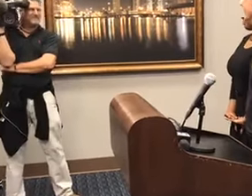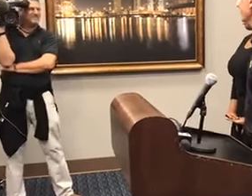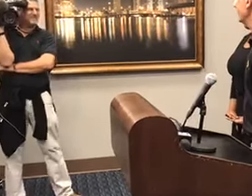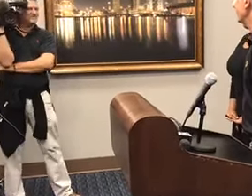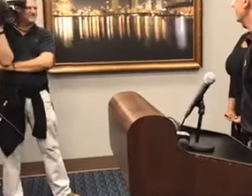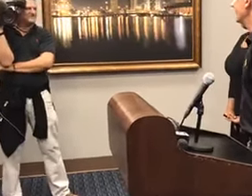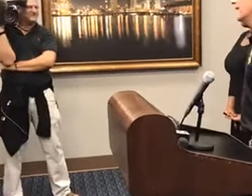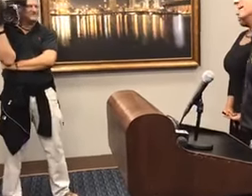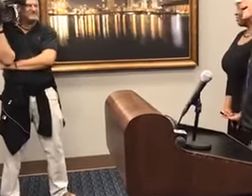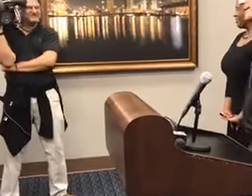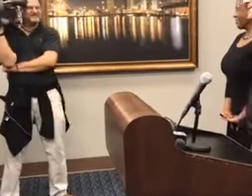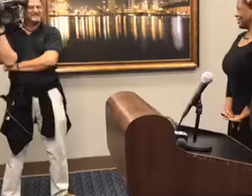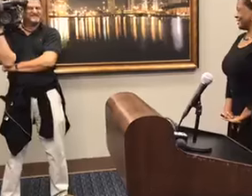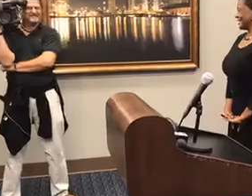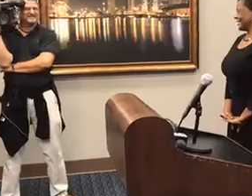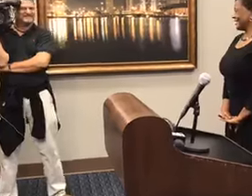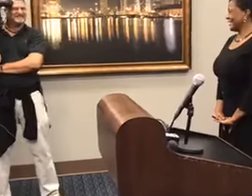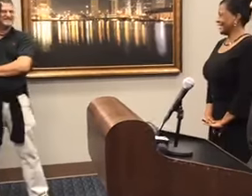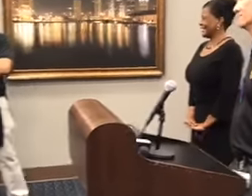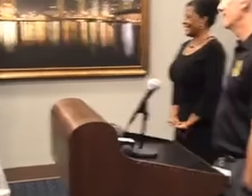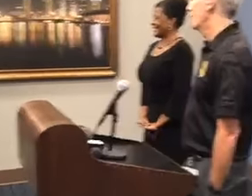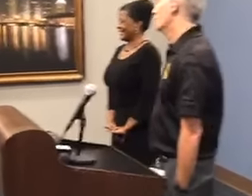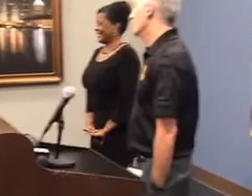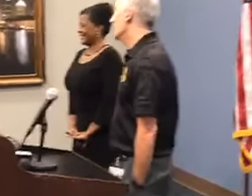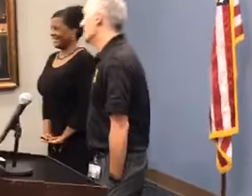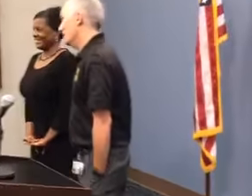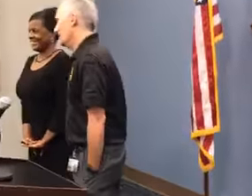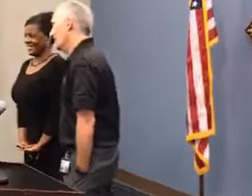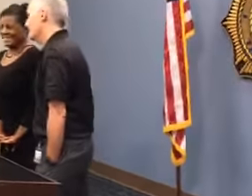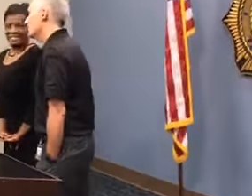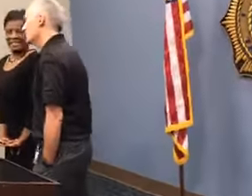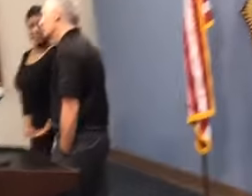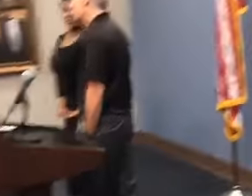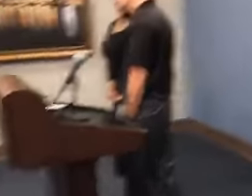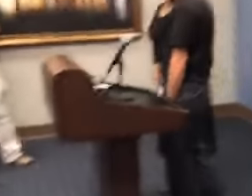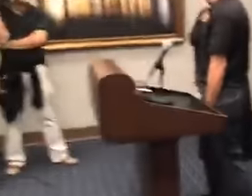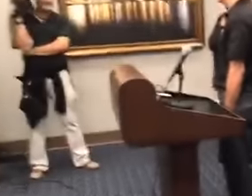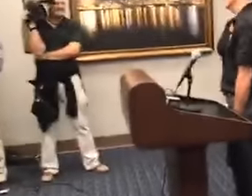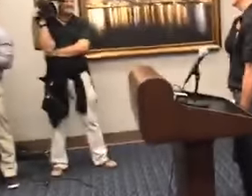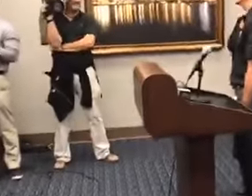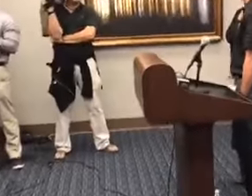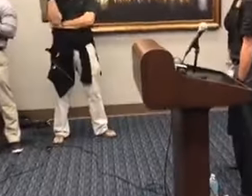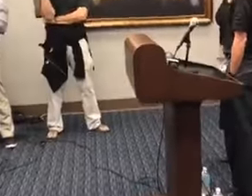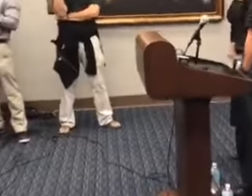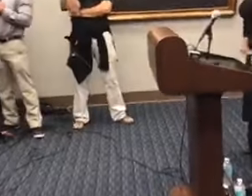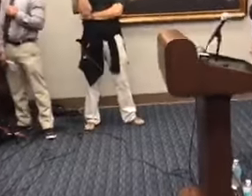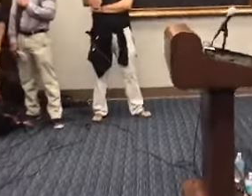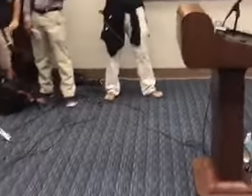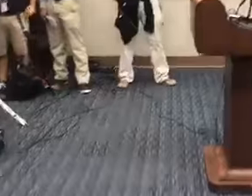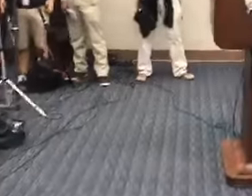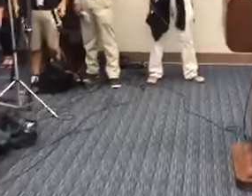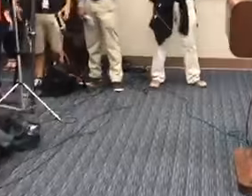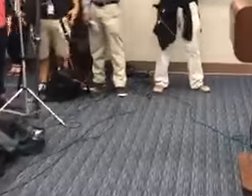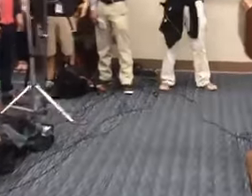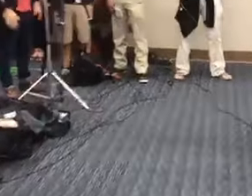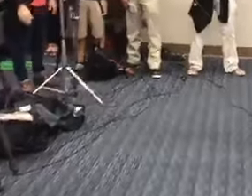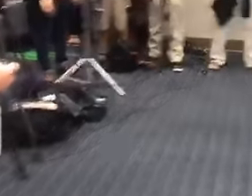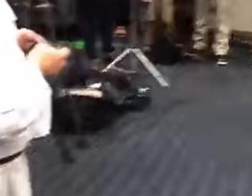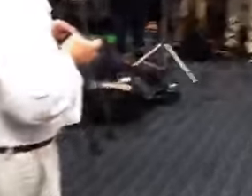What's that? I can see that. Well, the last time we did it, it was such a free fall. It took me. Hey,